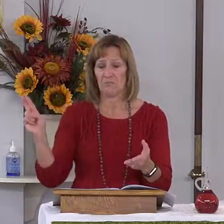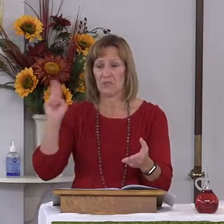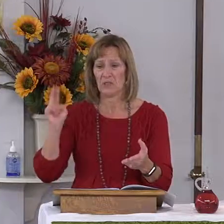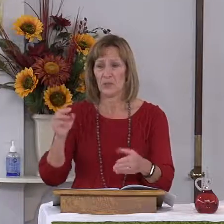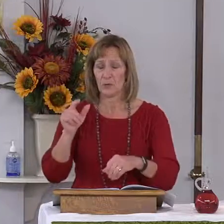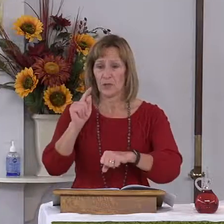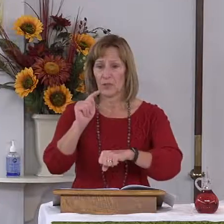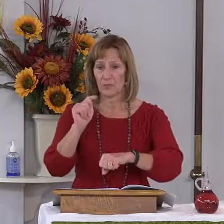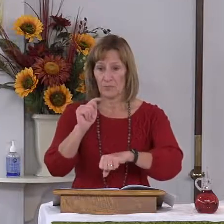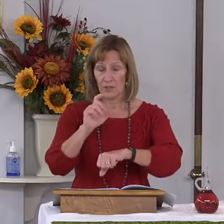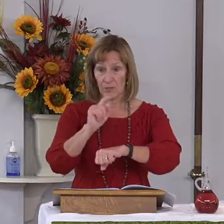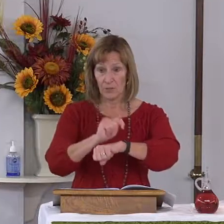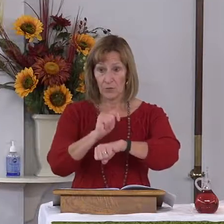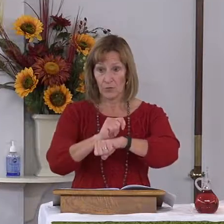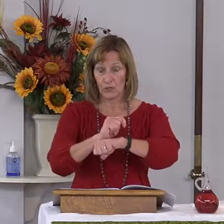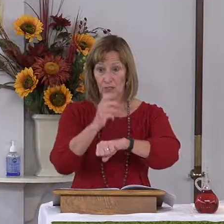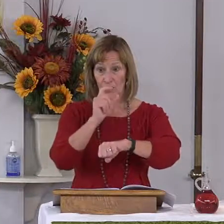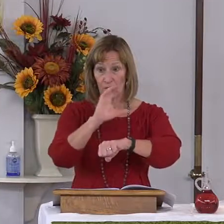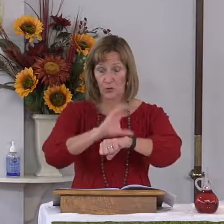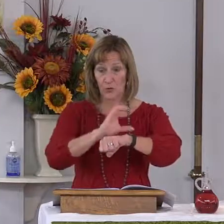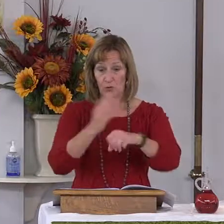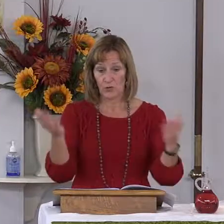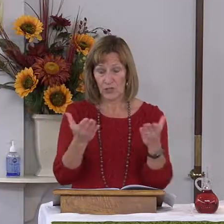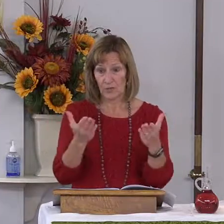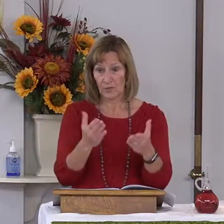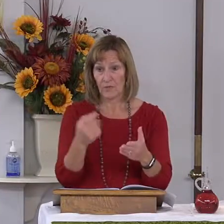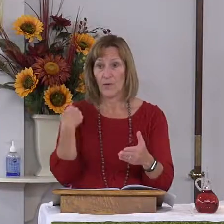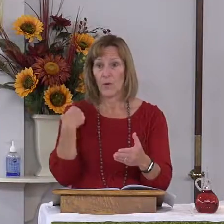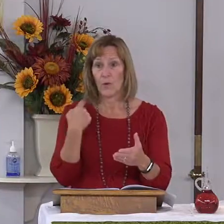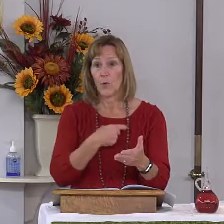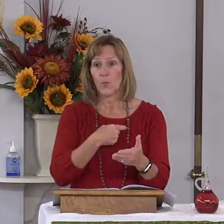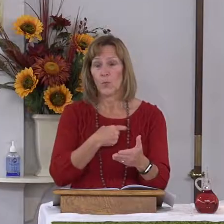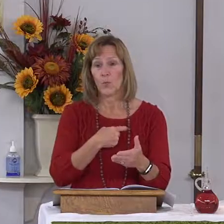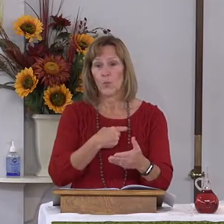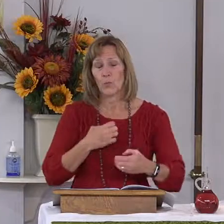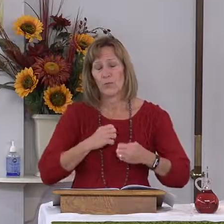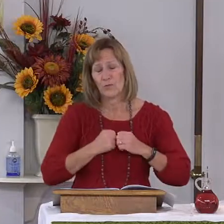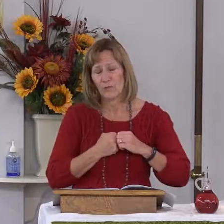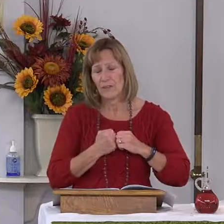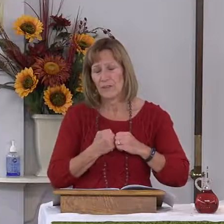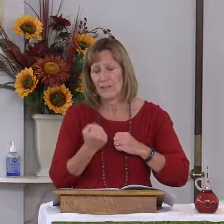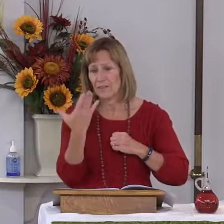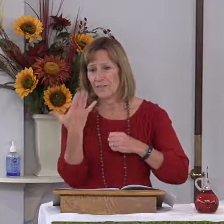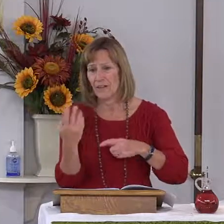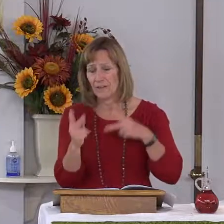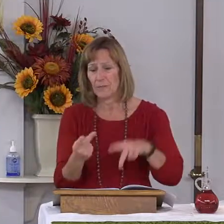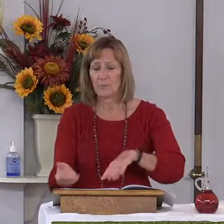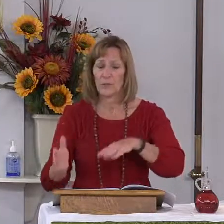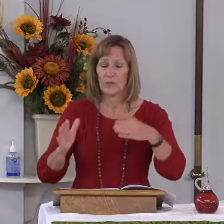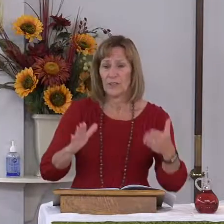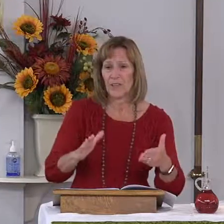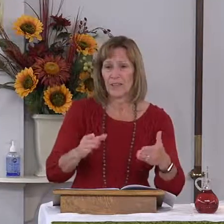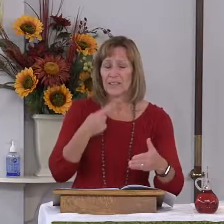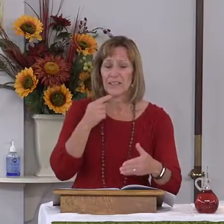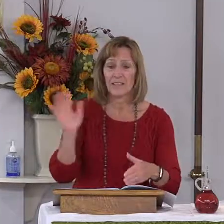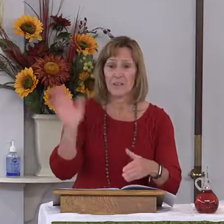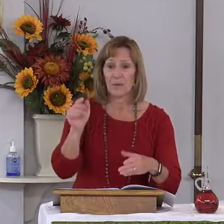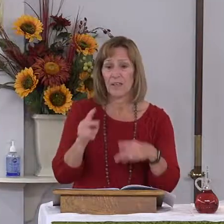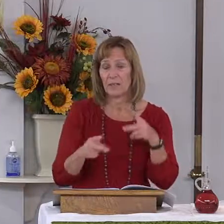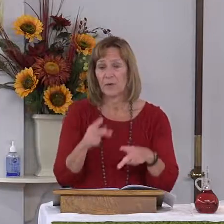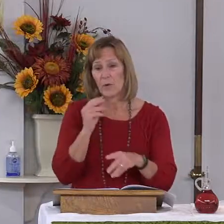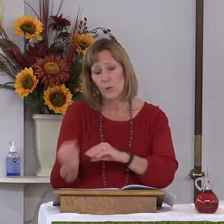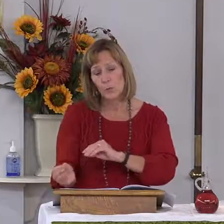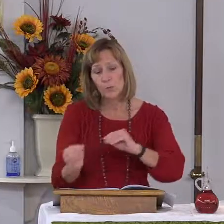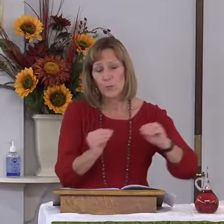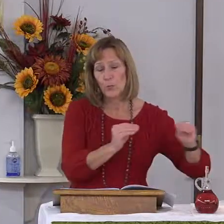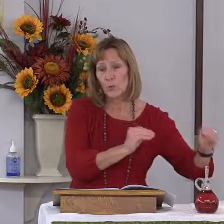Trinity. In the past year, we've grieved the deaths of 5 members and said goodbye to people who've